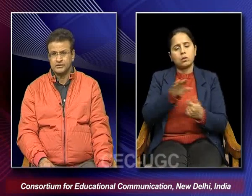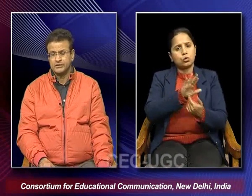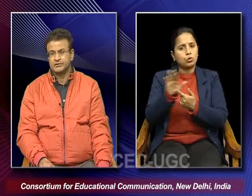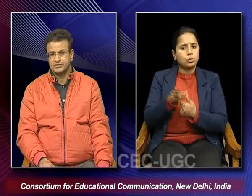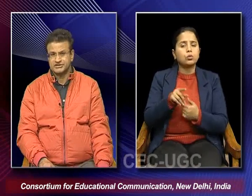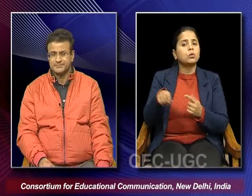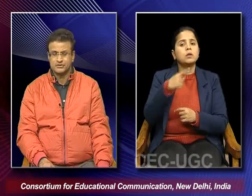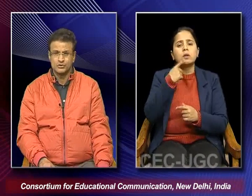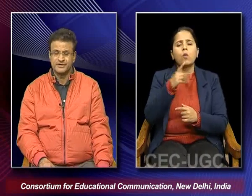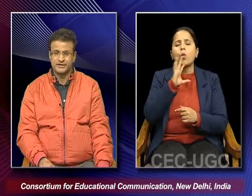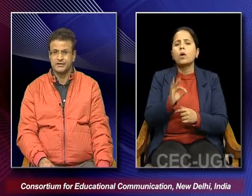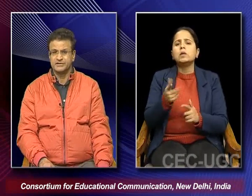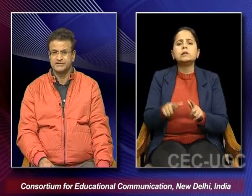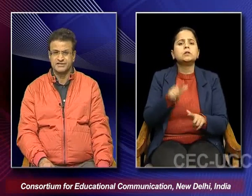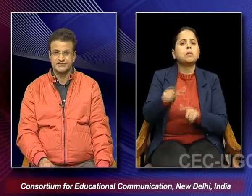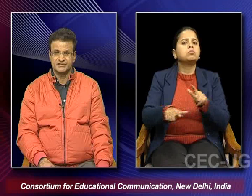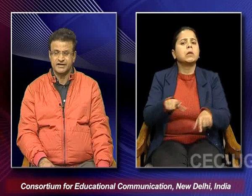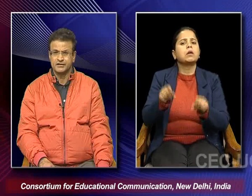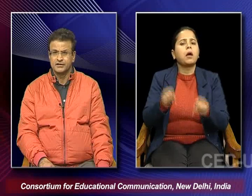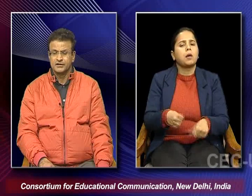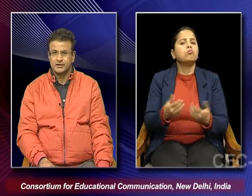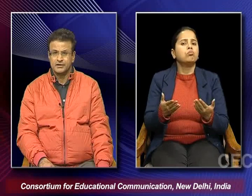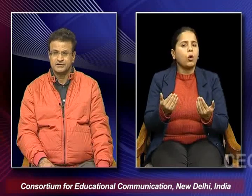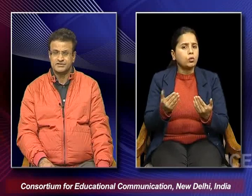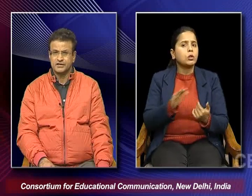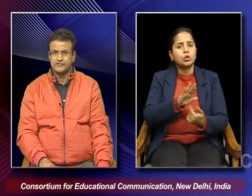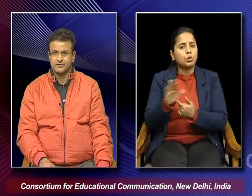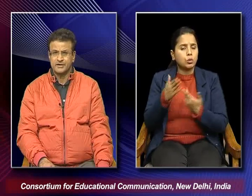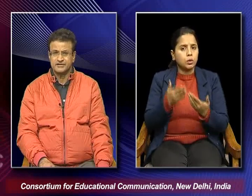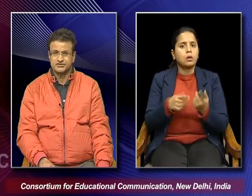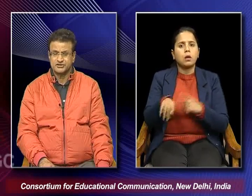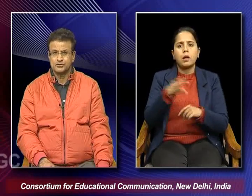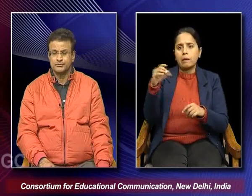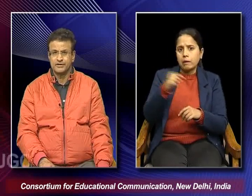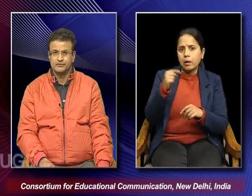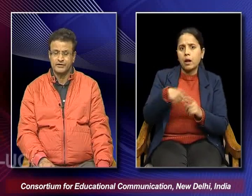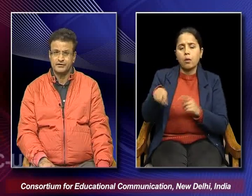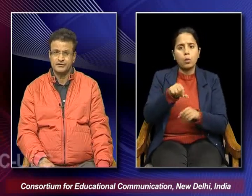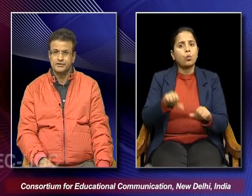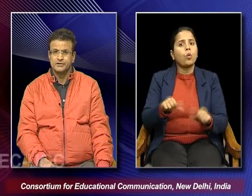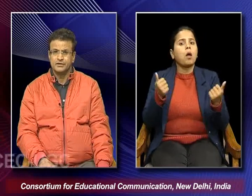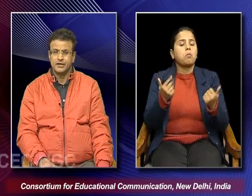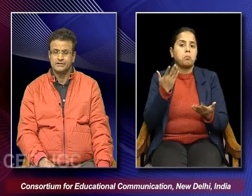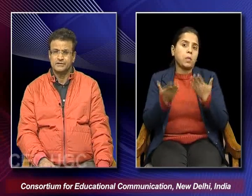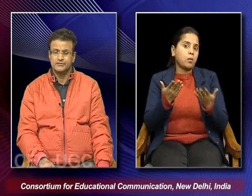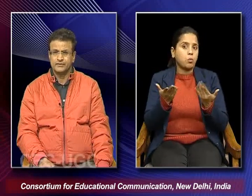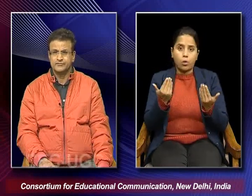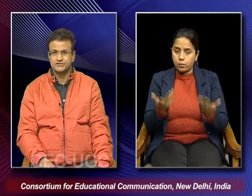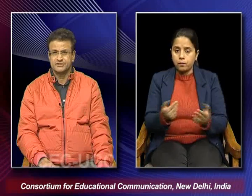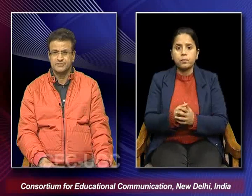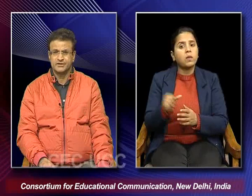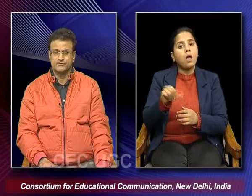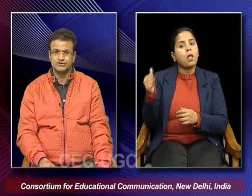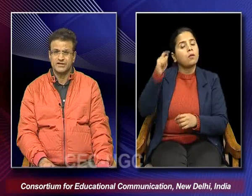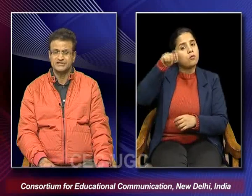what steps could be taken in that sense that this kind of a criminalization could be avoided. Another film which